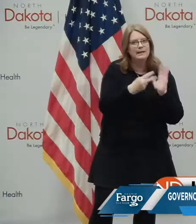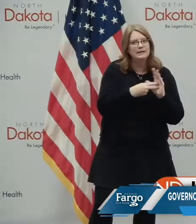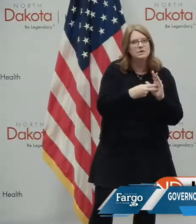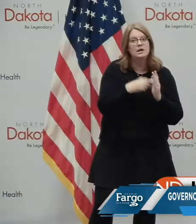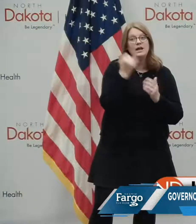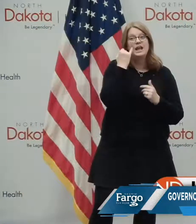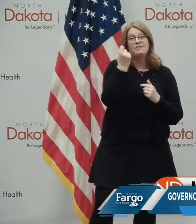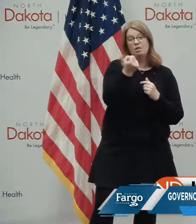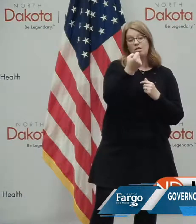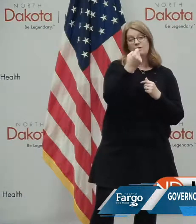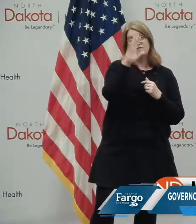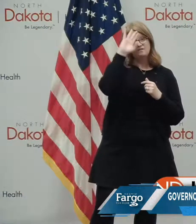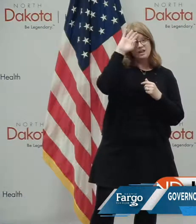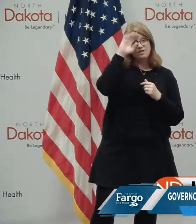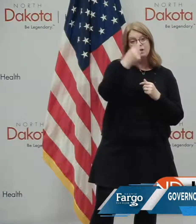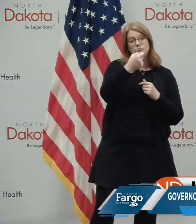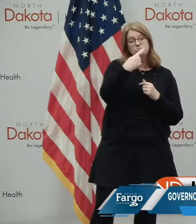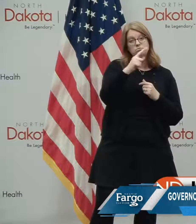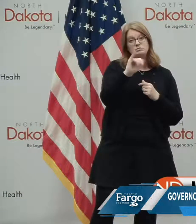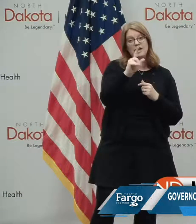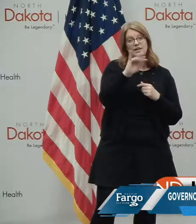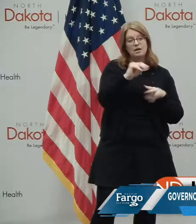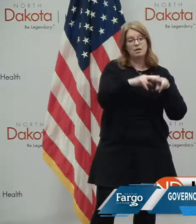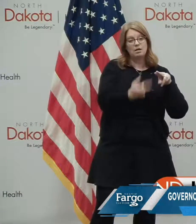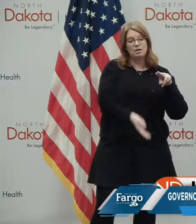other symptoms are improving.